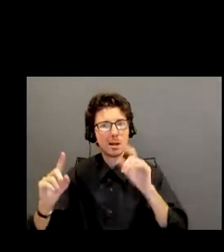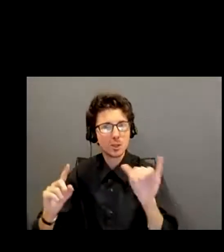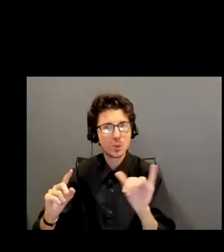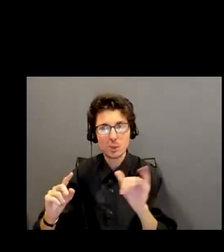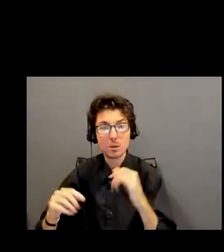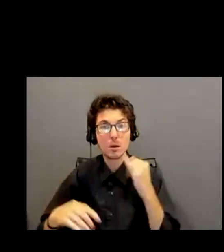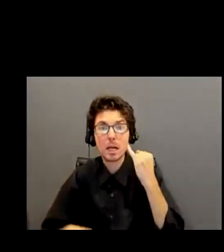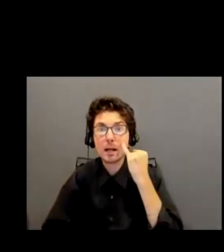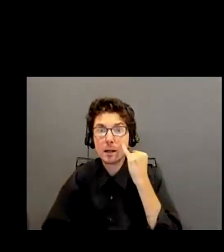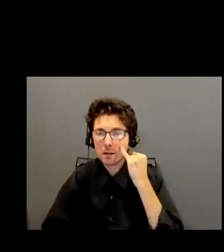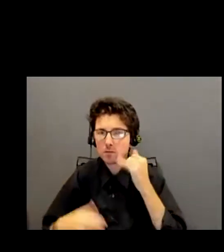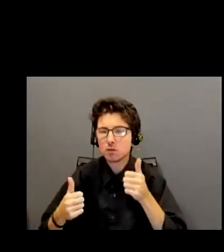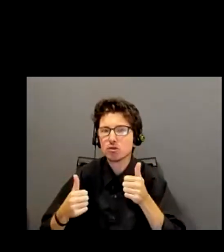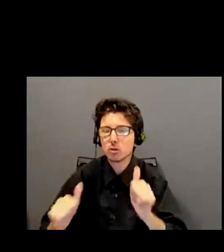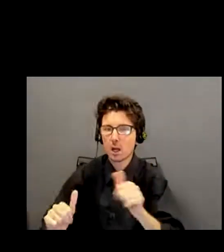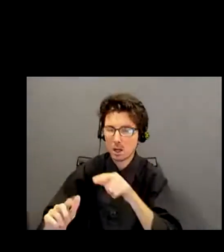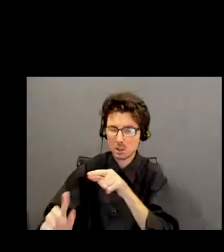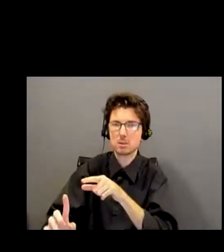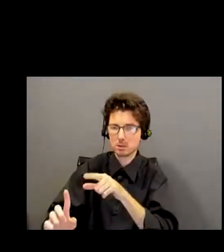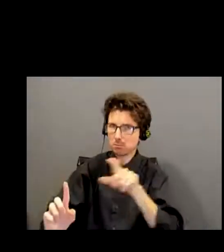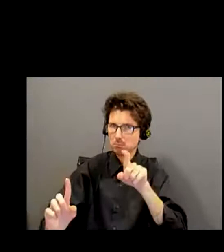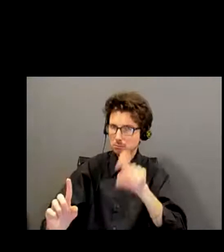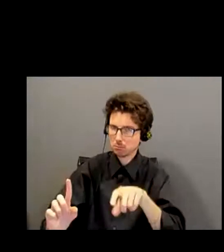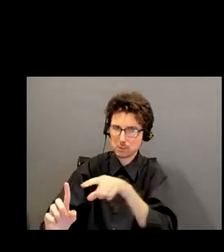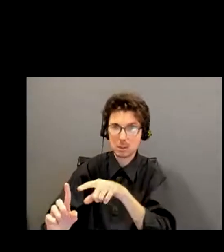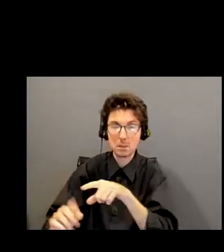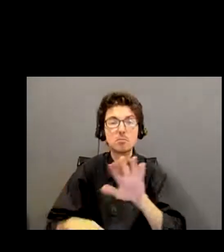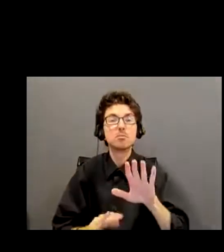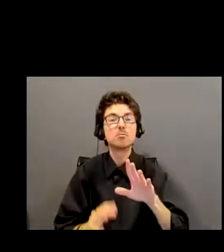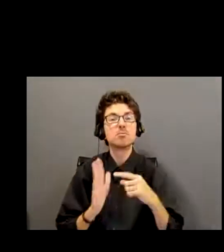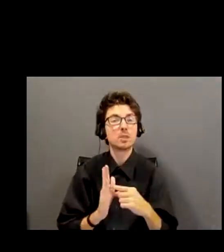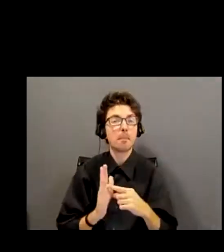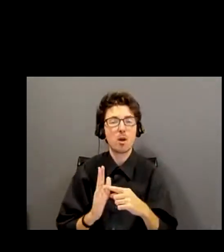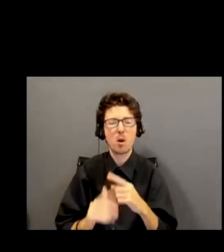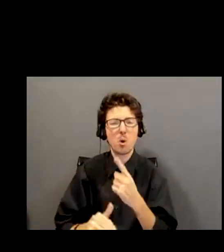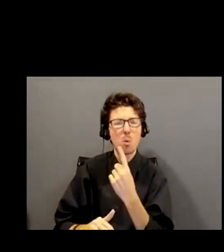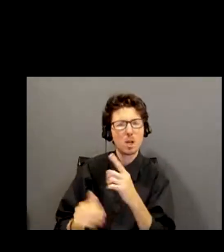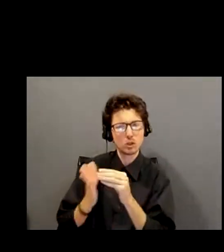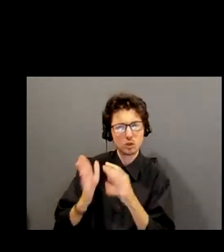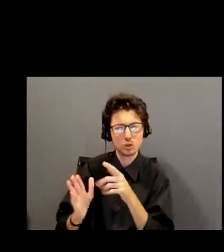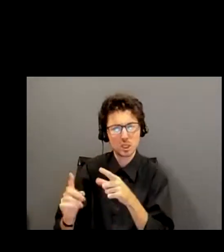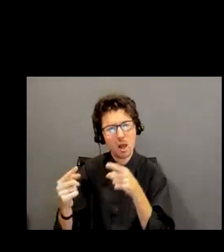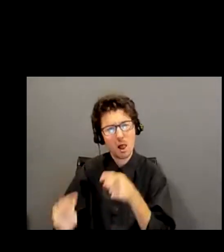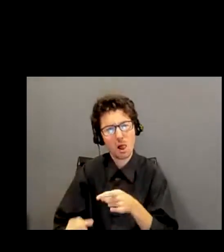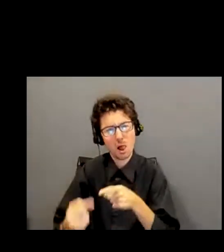try. For example, I remember tutoring one of my struggling students